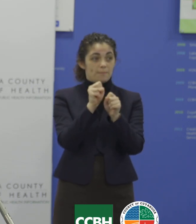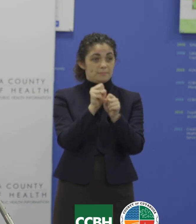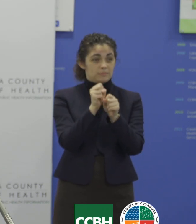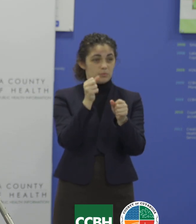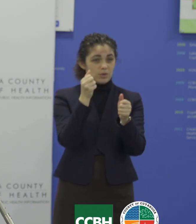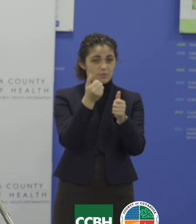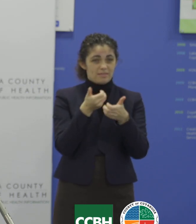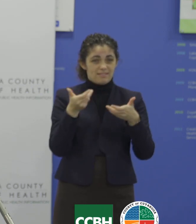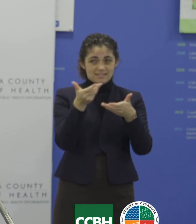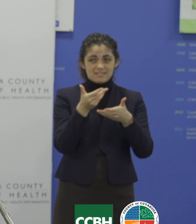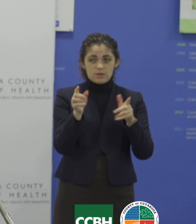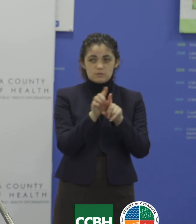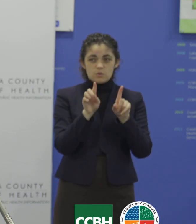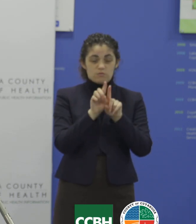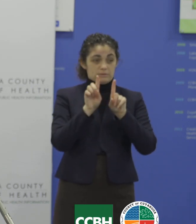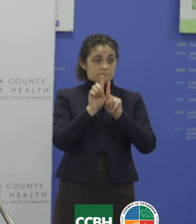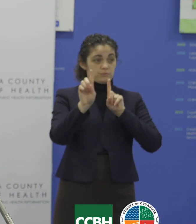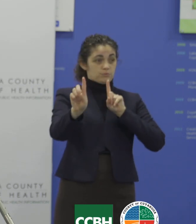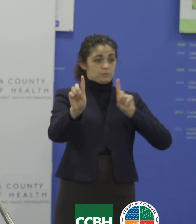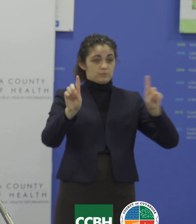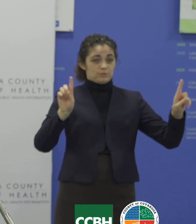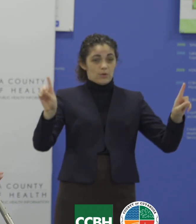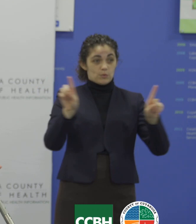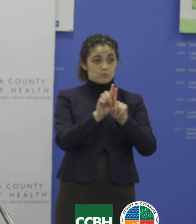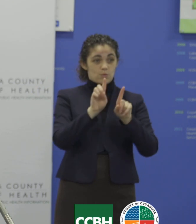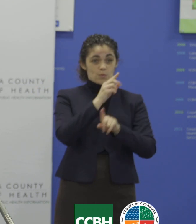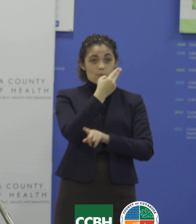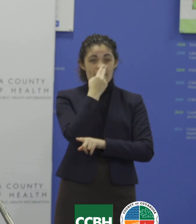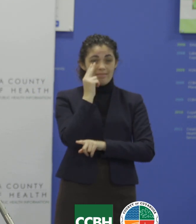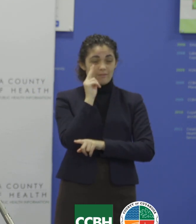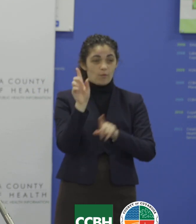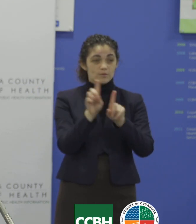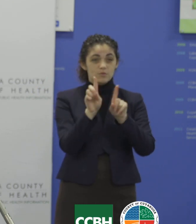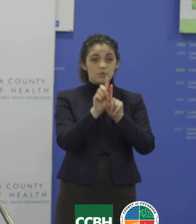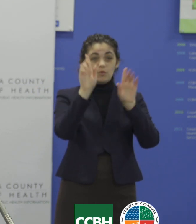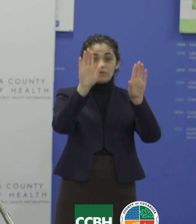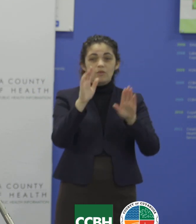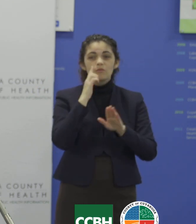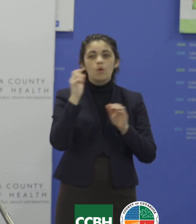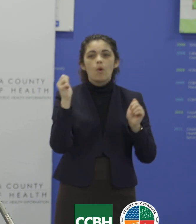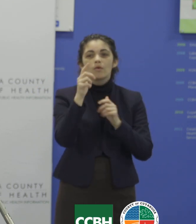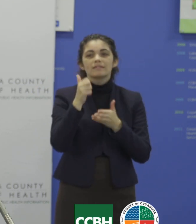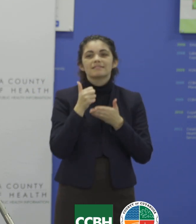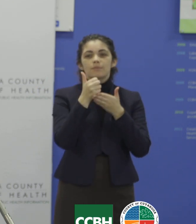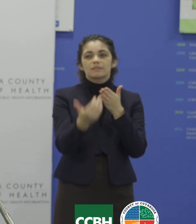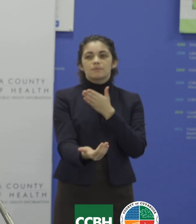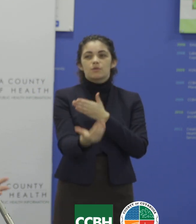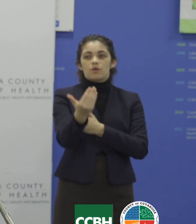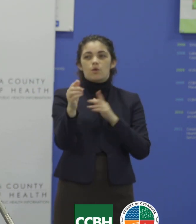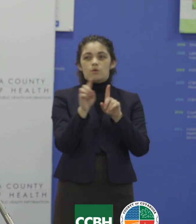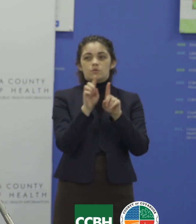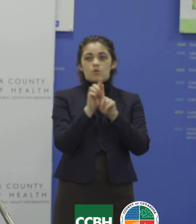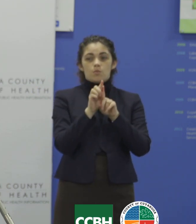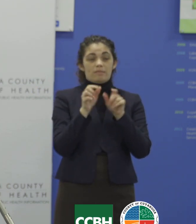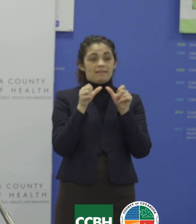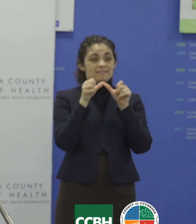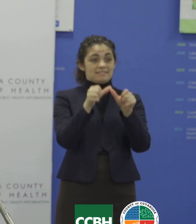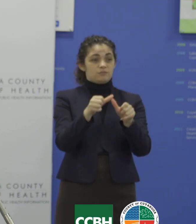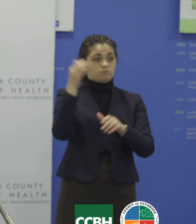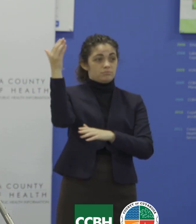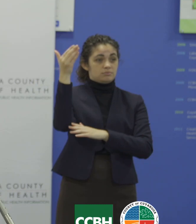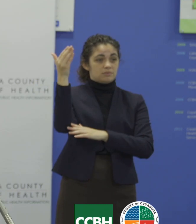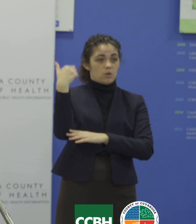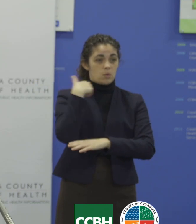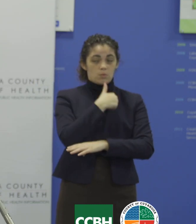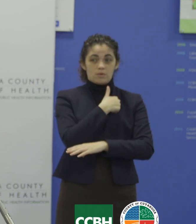this and assuring social distancing. Thank you as well to Heather. We're really grateful for her help this morning, especially in an extended briefing where